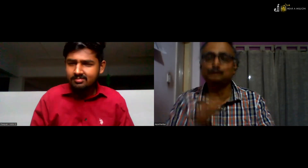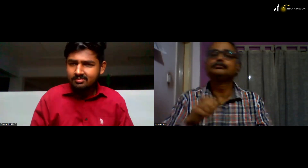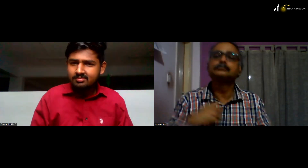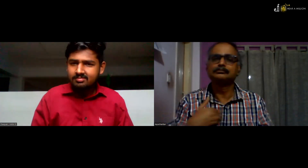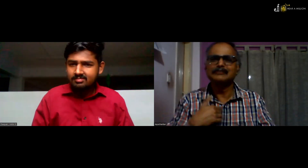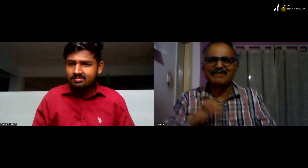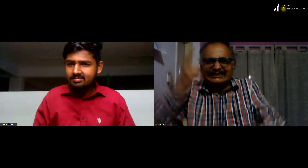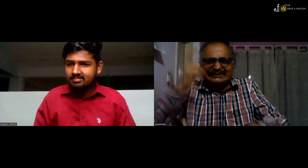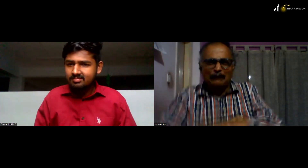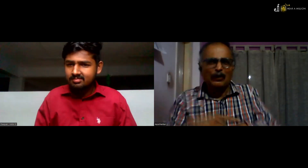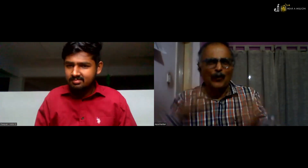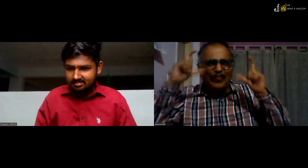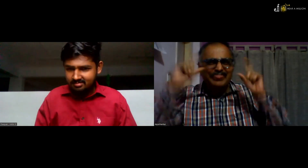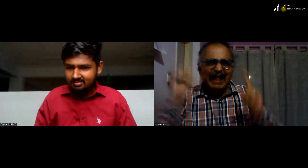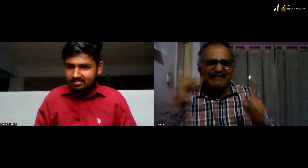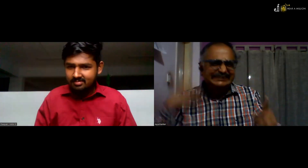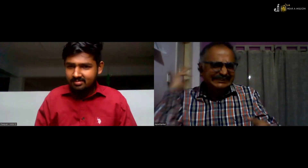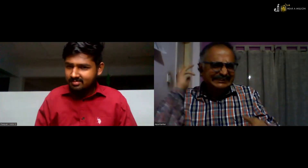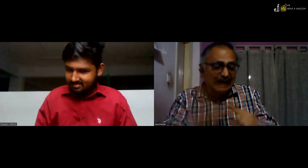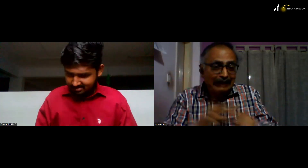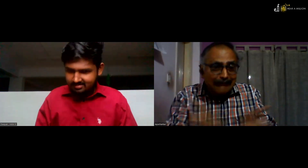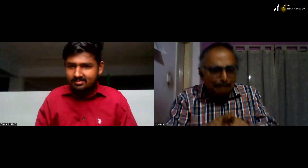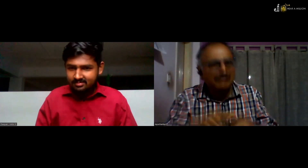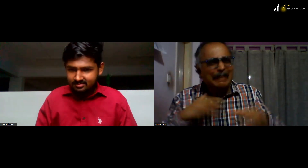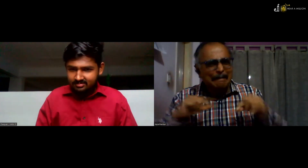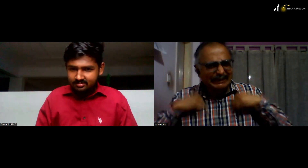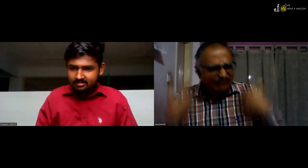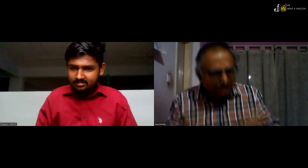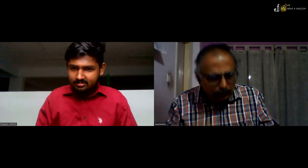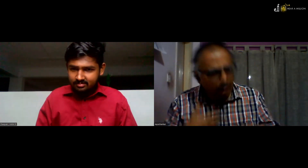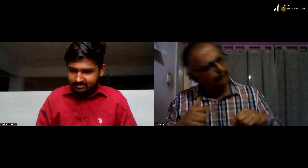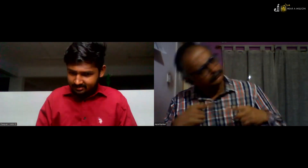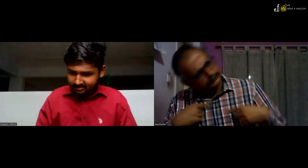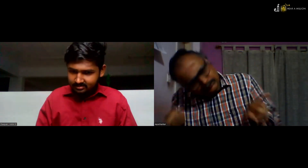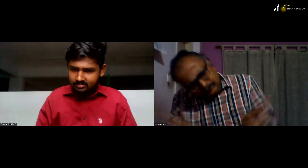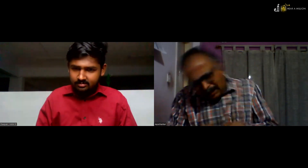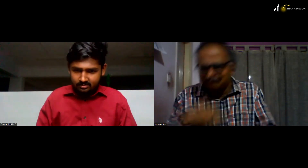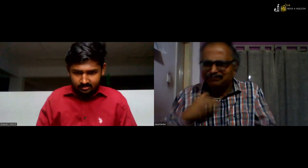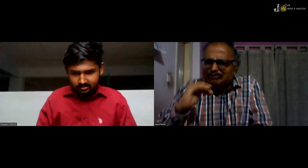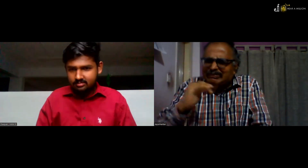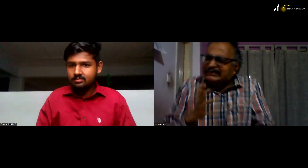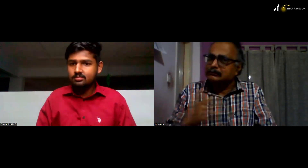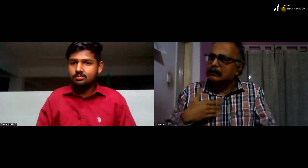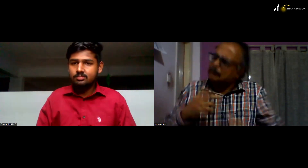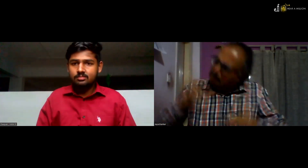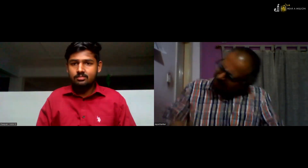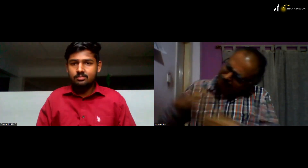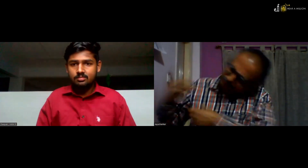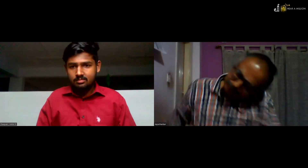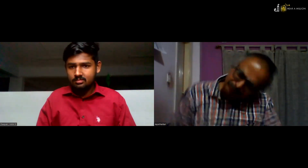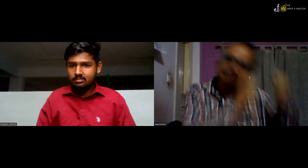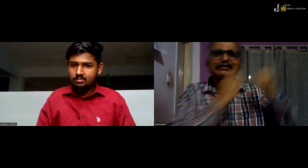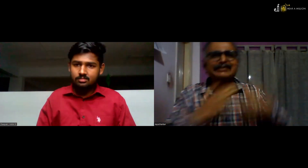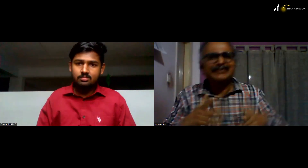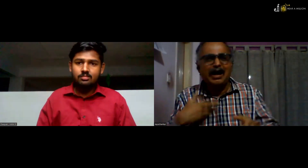with the family was okay for you? um See, it was something like for the expenses I thought so